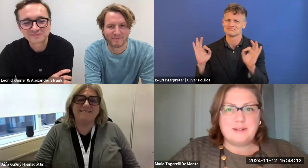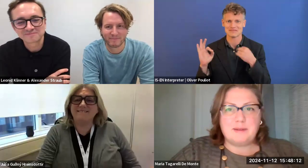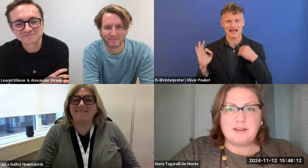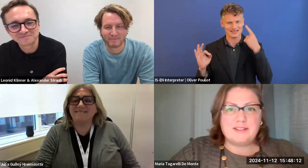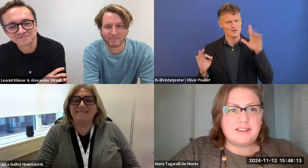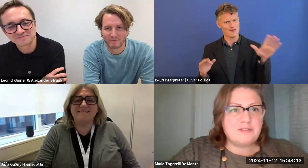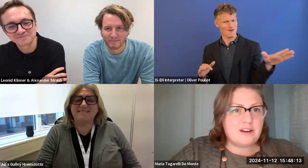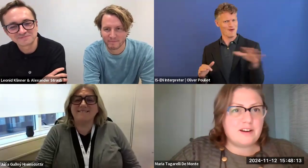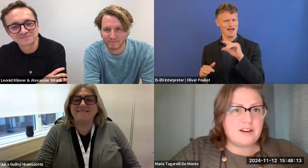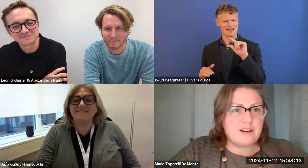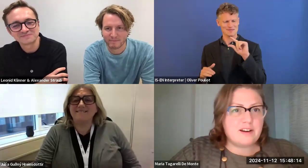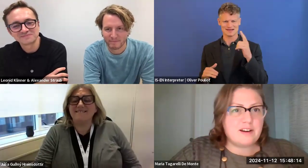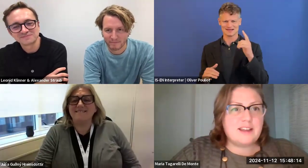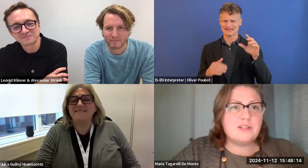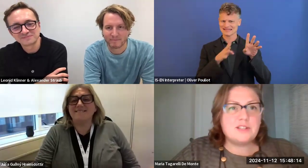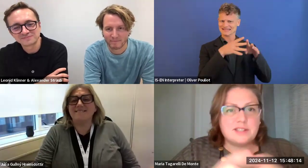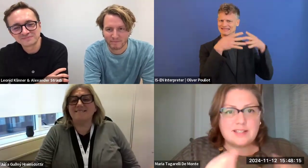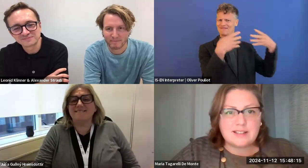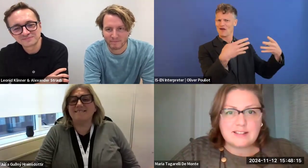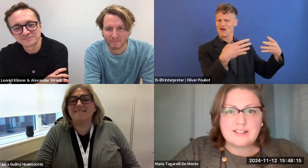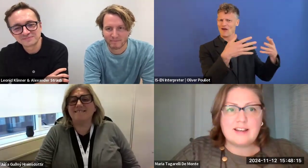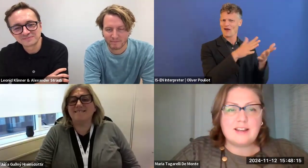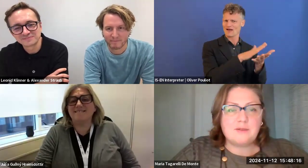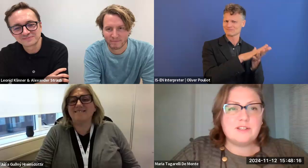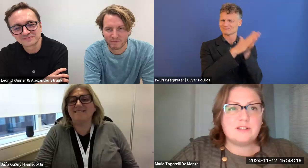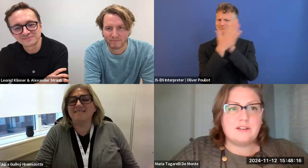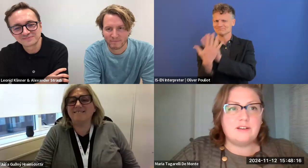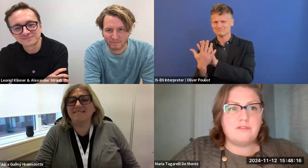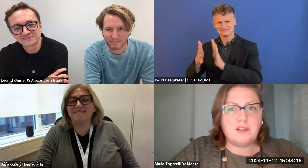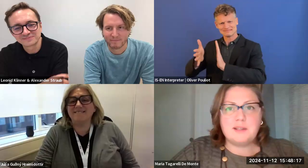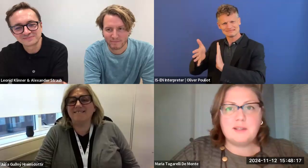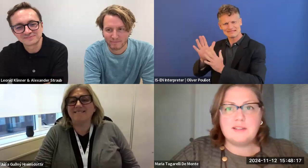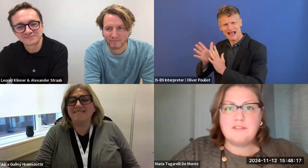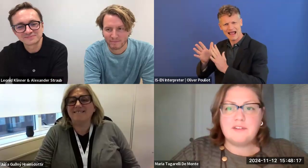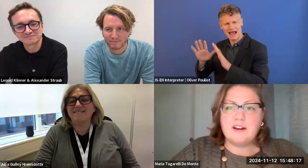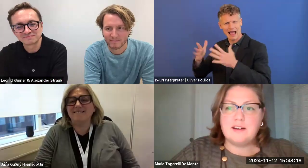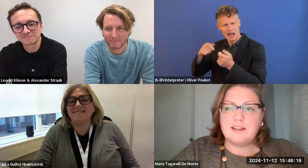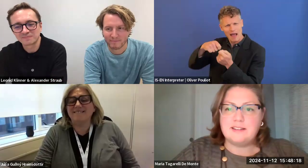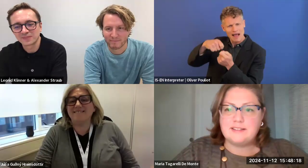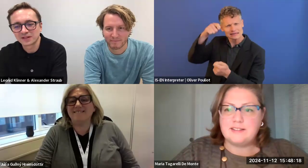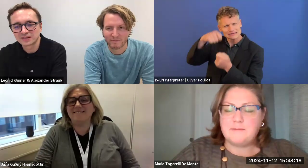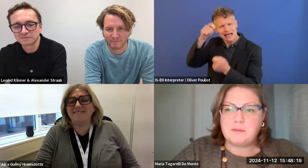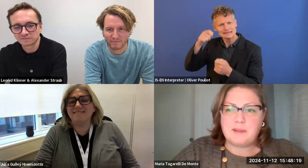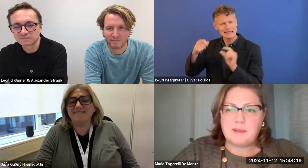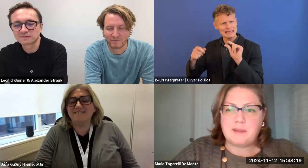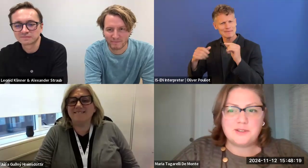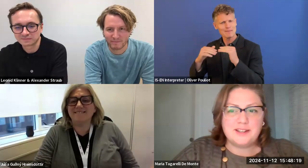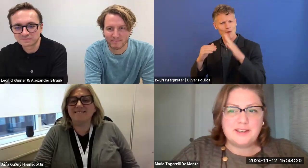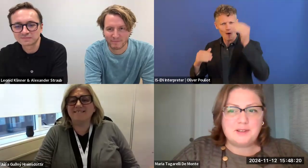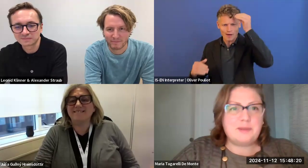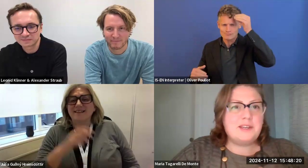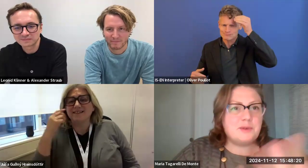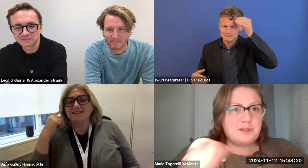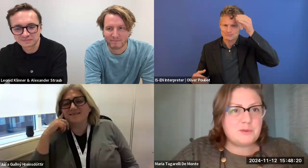again about the CFR for sign language, assessing sign language, following the CFR, and it's a